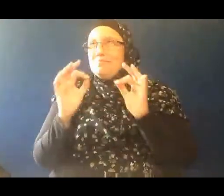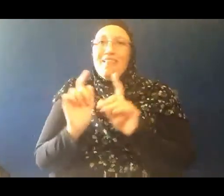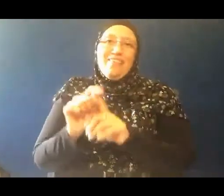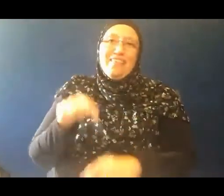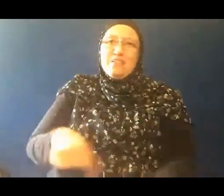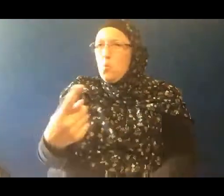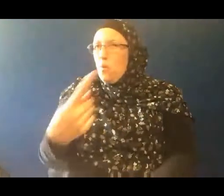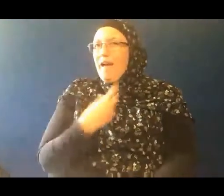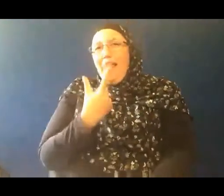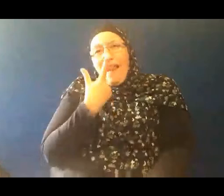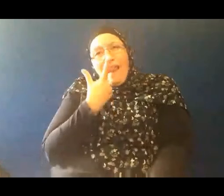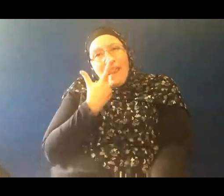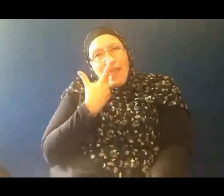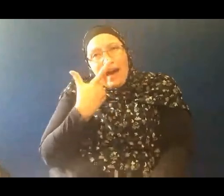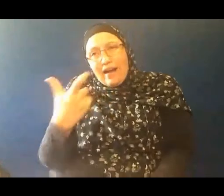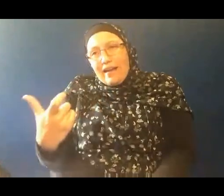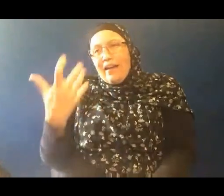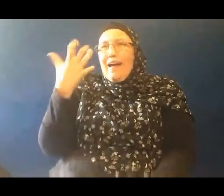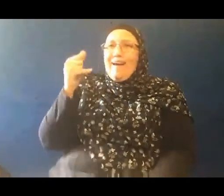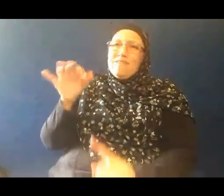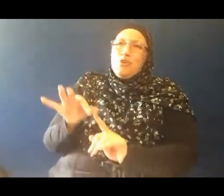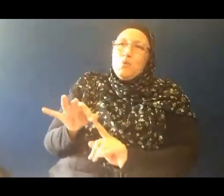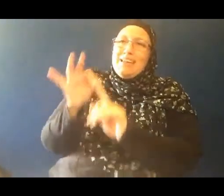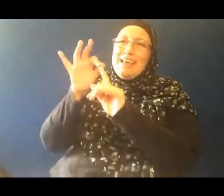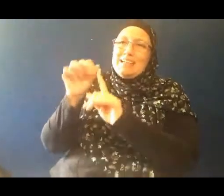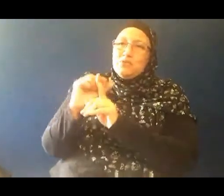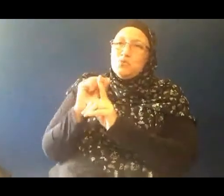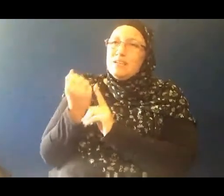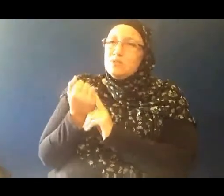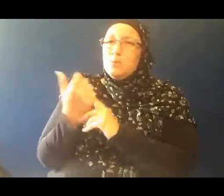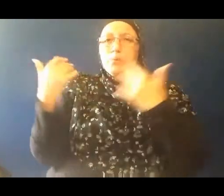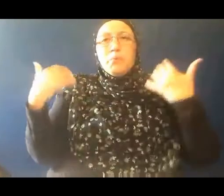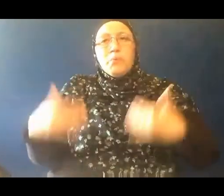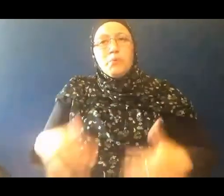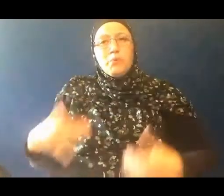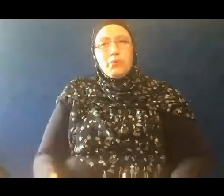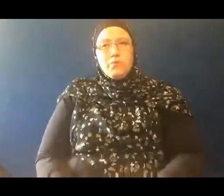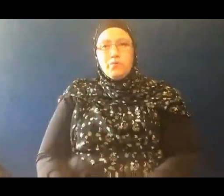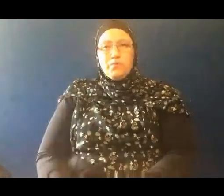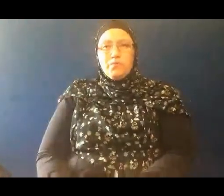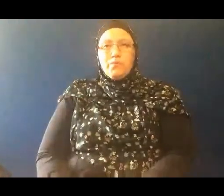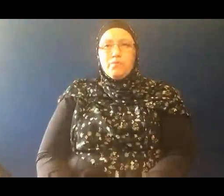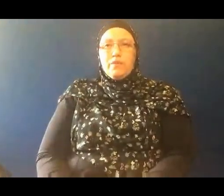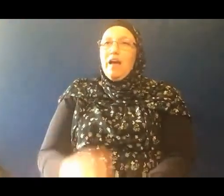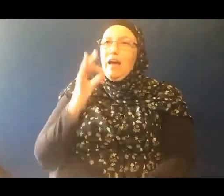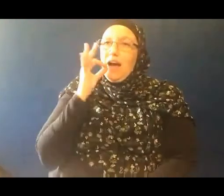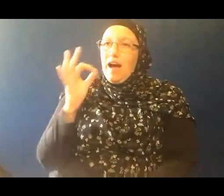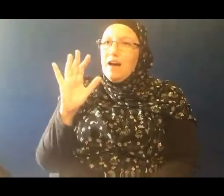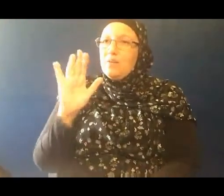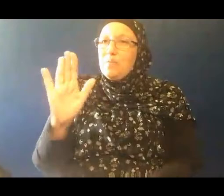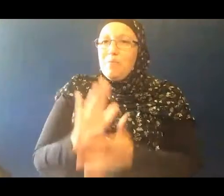unique situation that humanity has experienced. What? Ask your parents. If